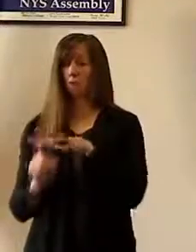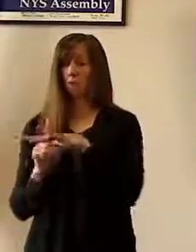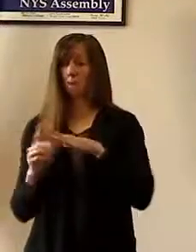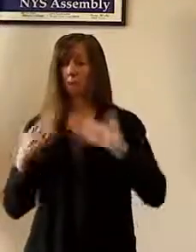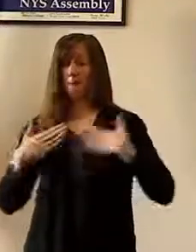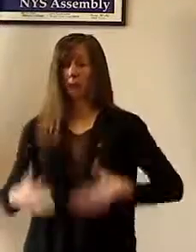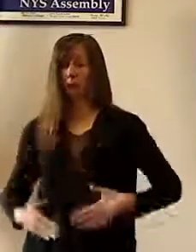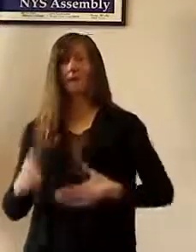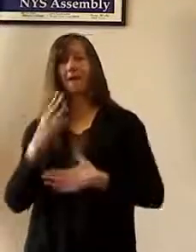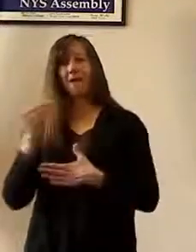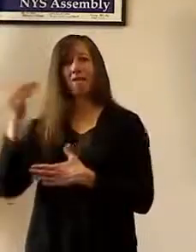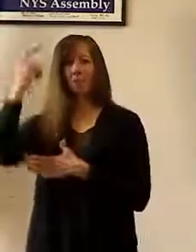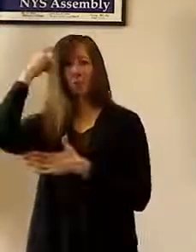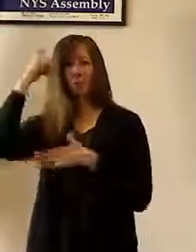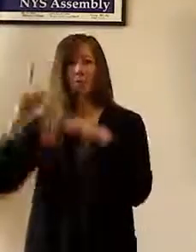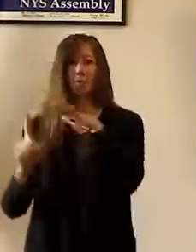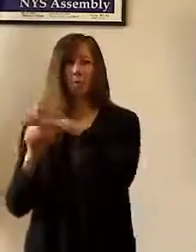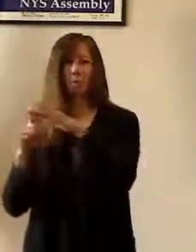the fact that